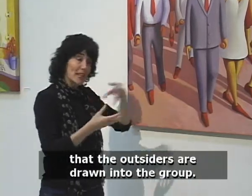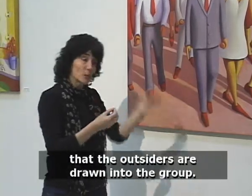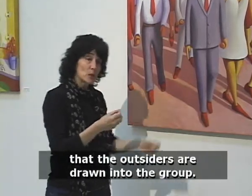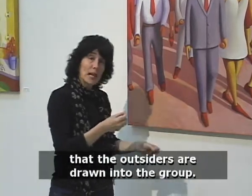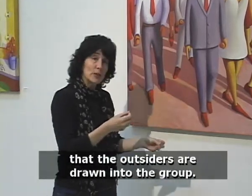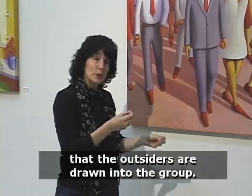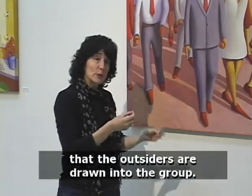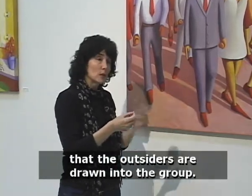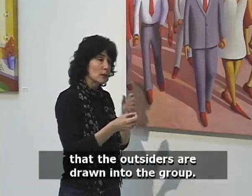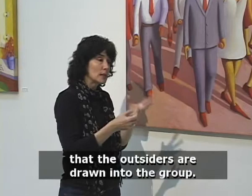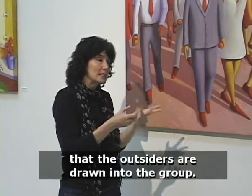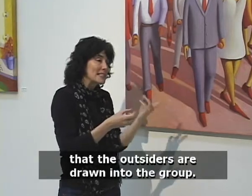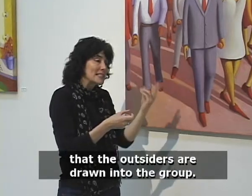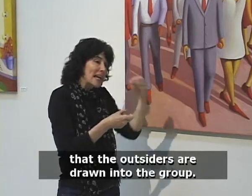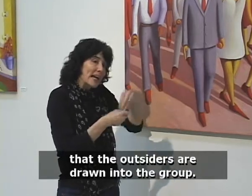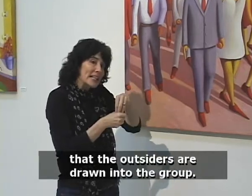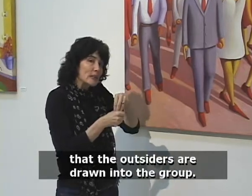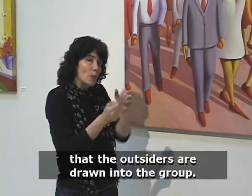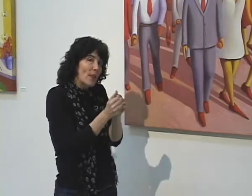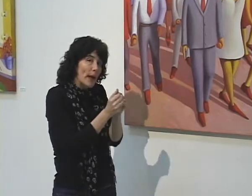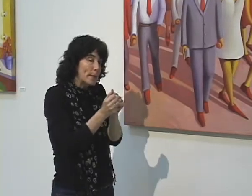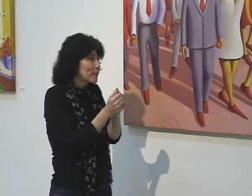the outsiders are drawn into the group.